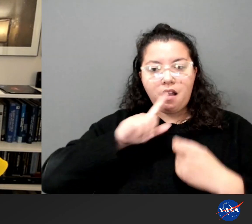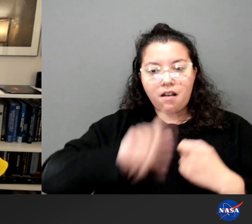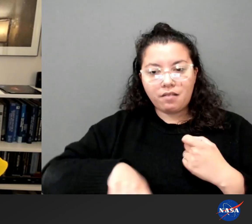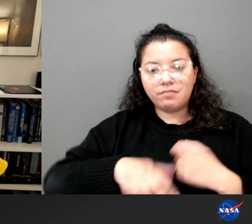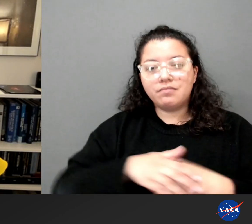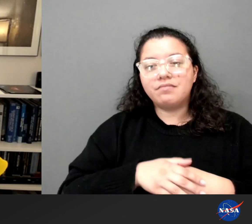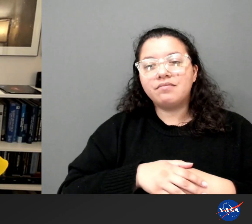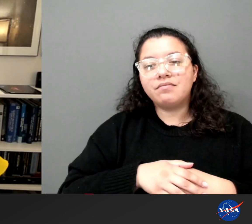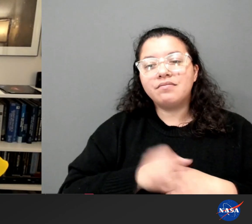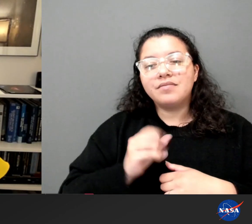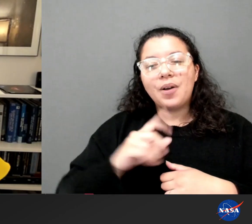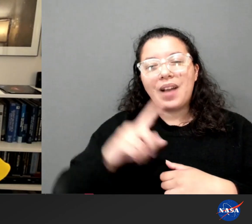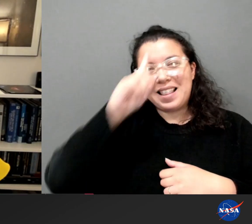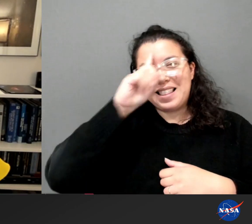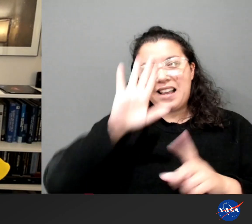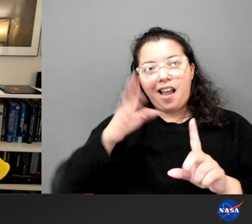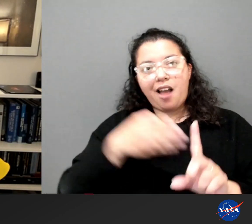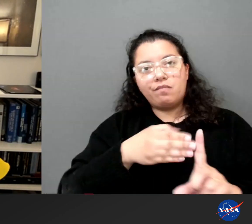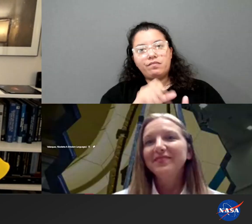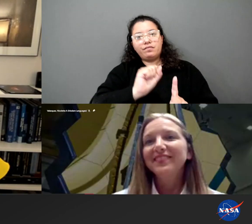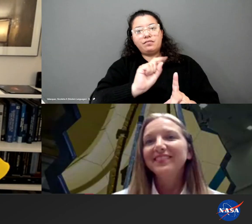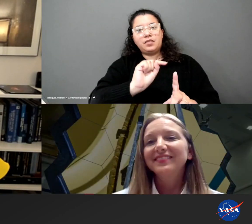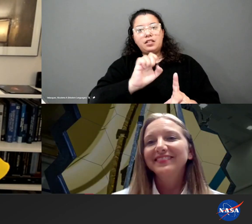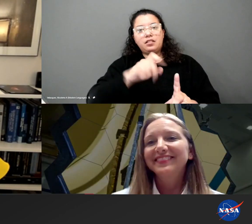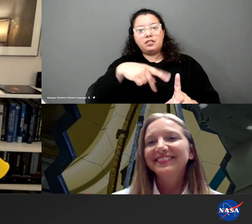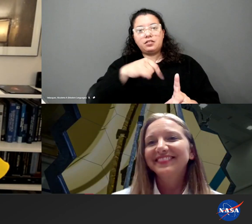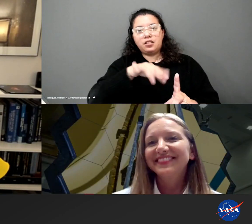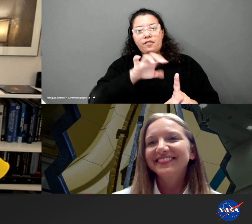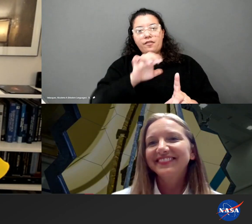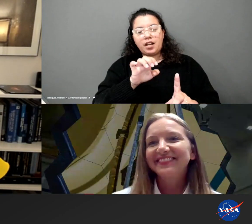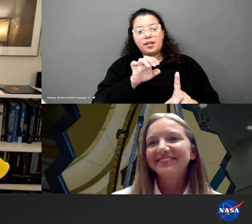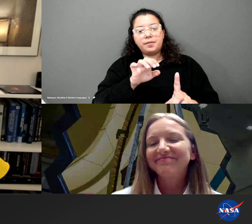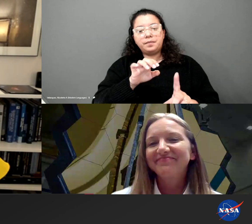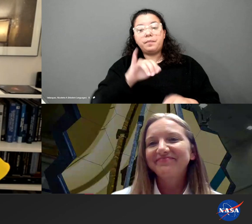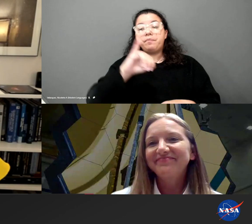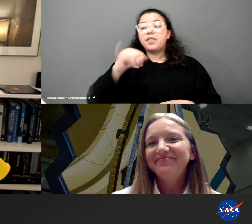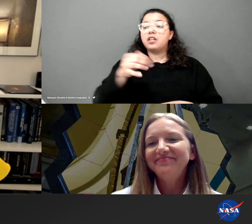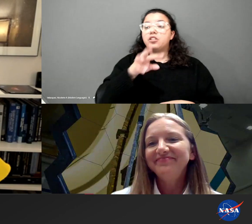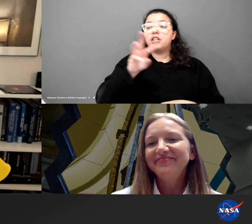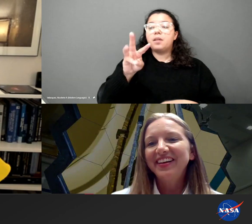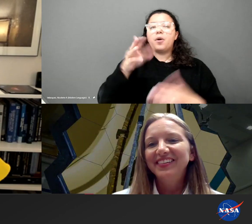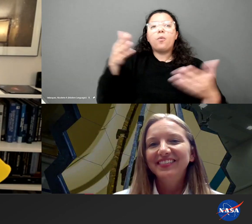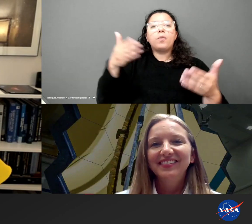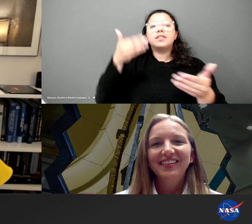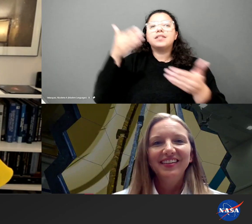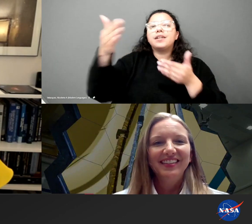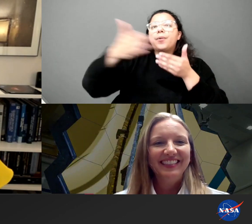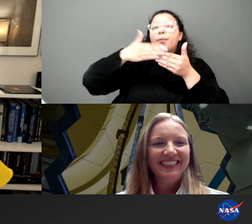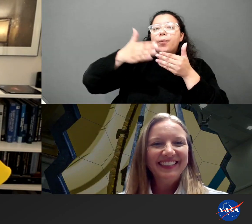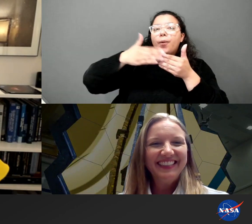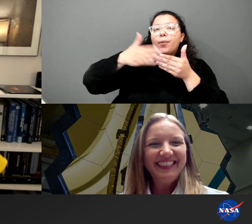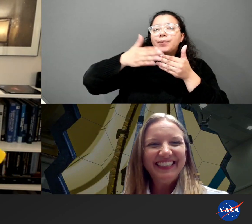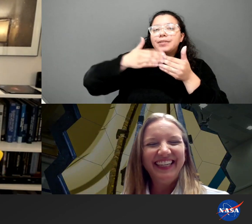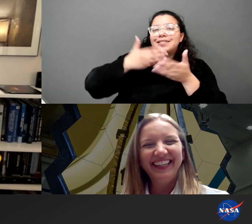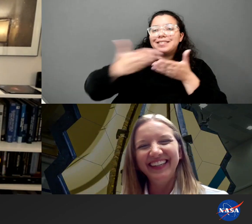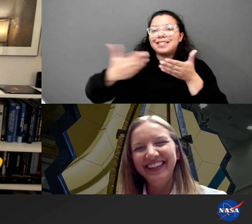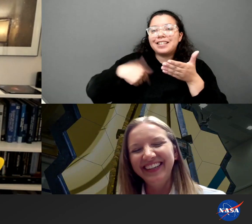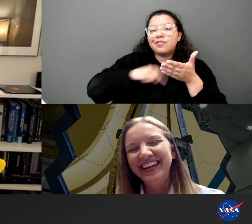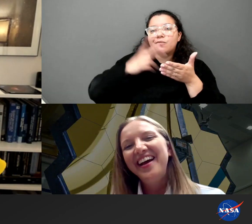you, Stefanie. What are the closest objects that JWST will be getting data on? Can you give any